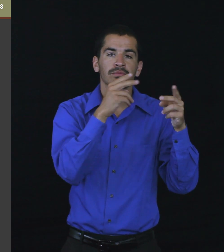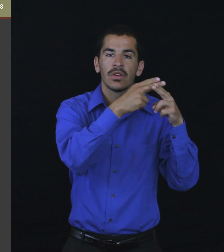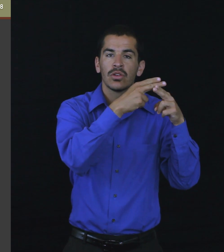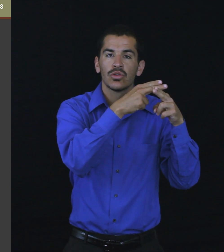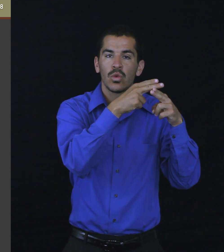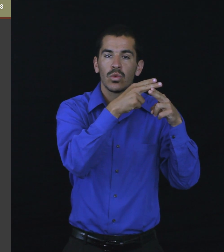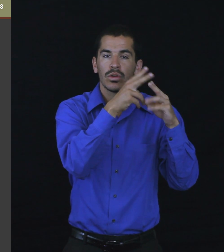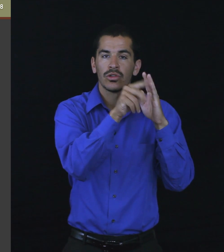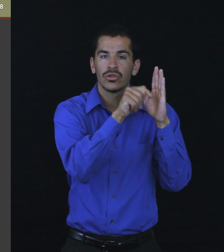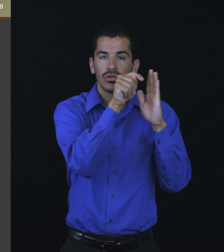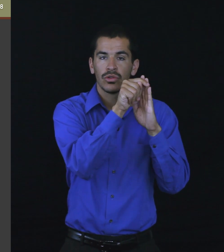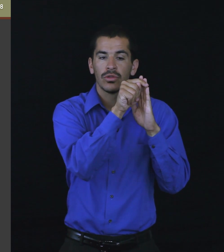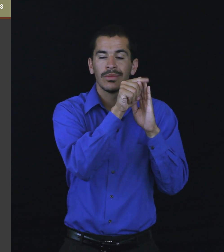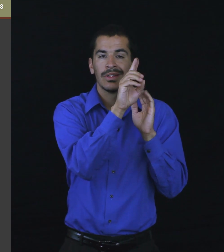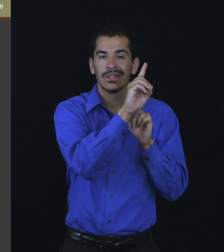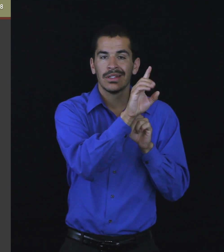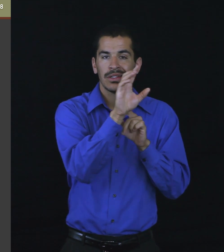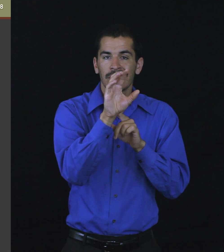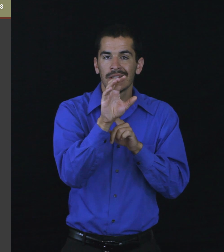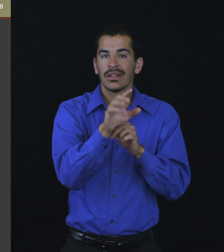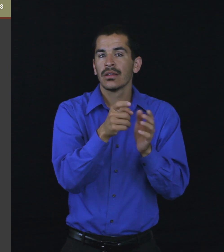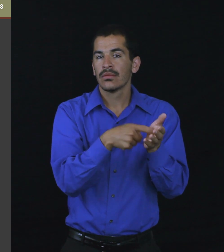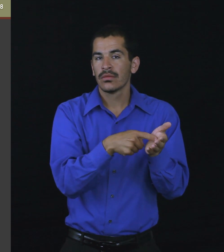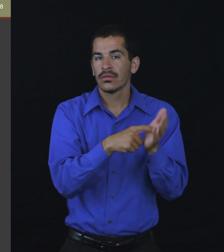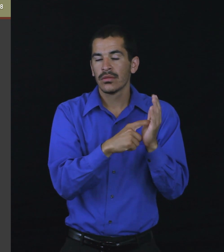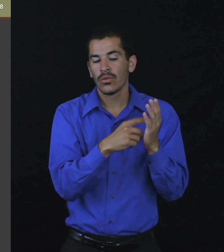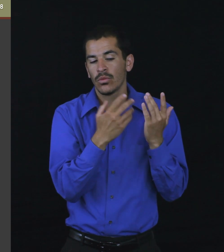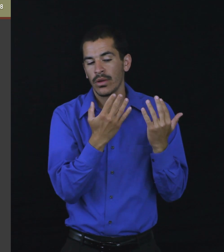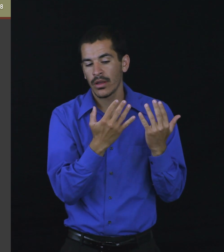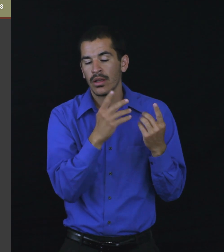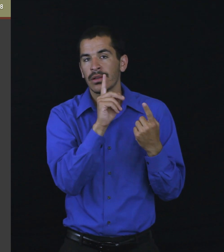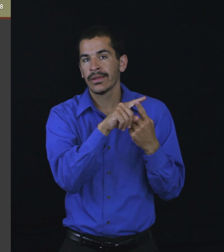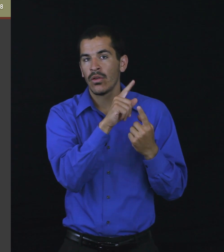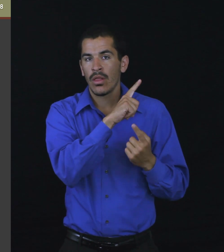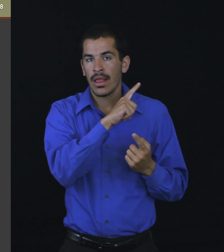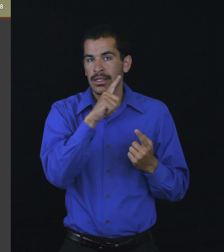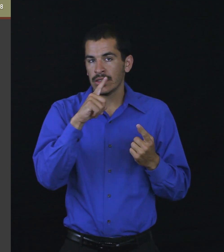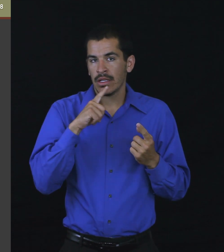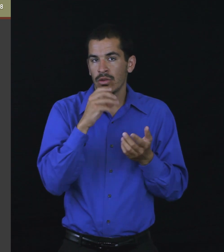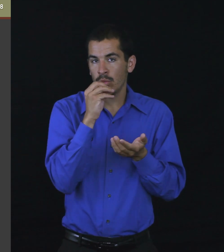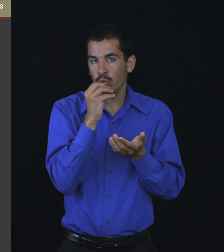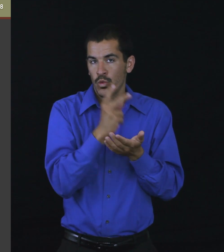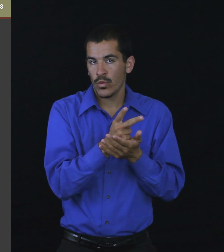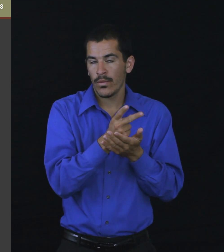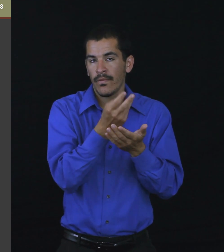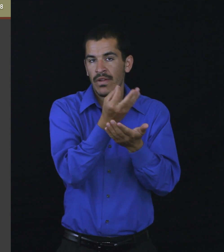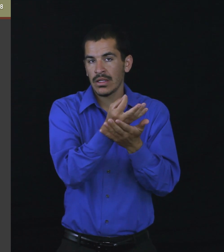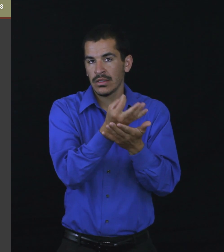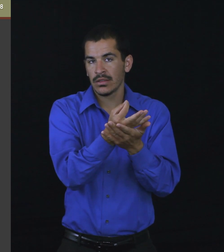DCC would have to wait for the legislature to approve funds.